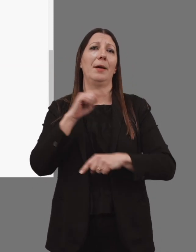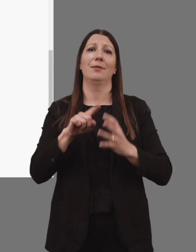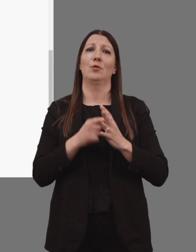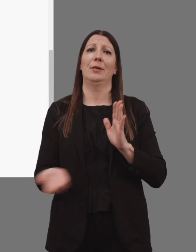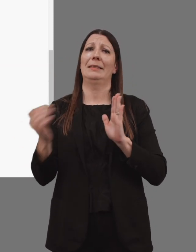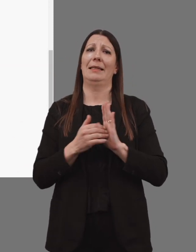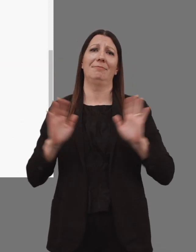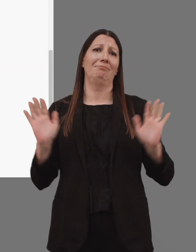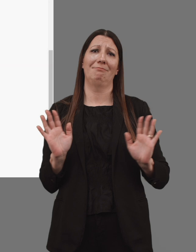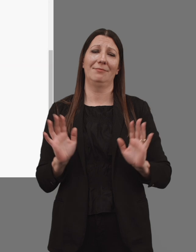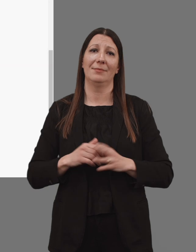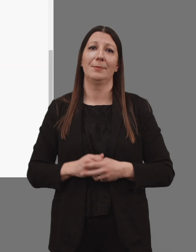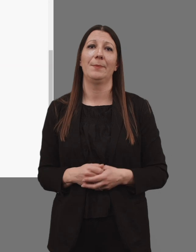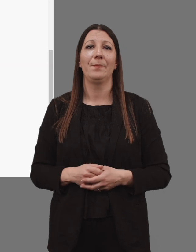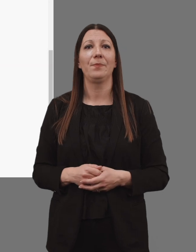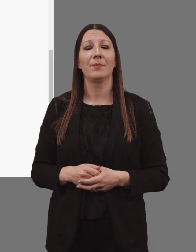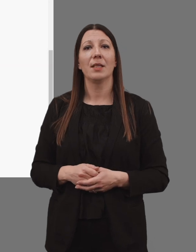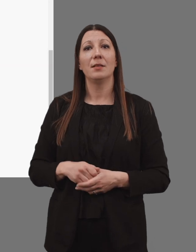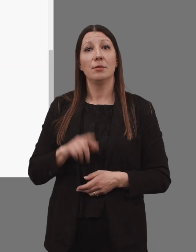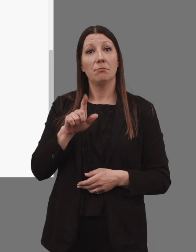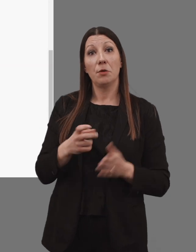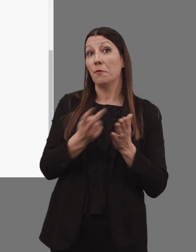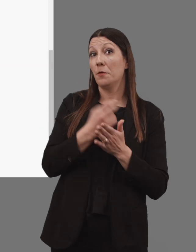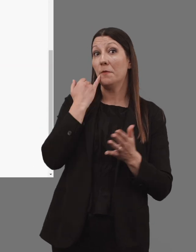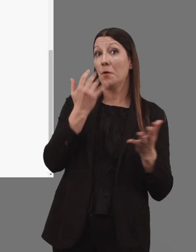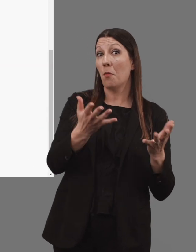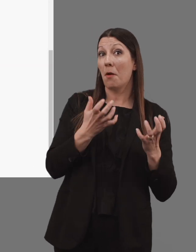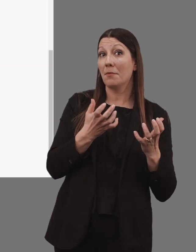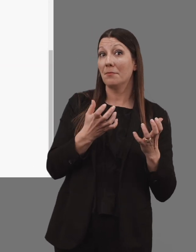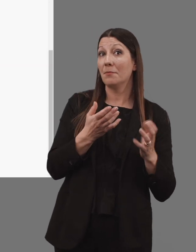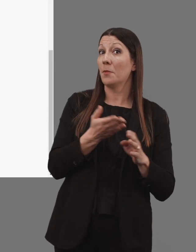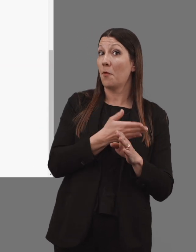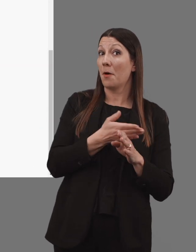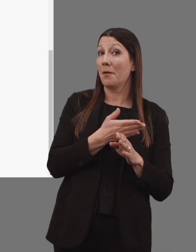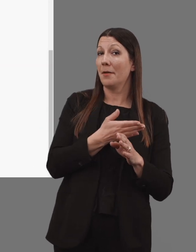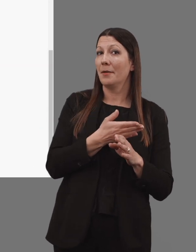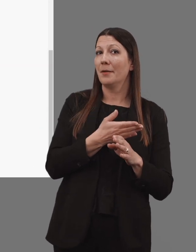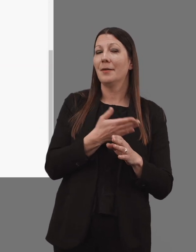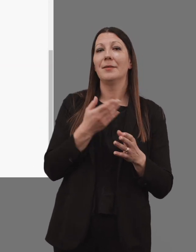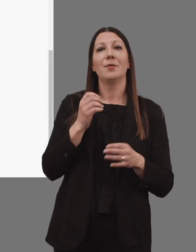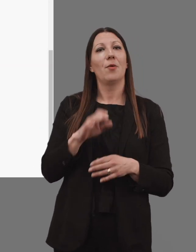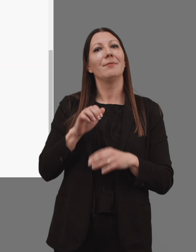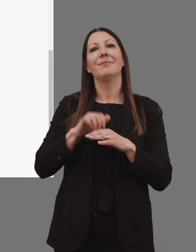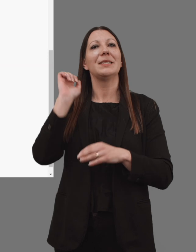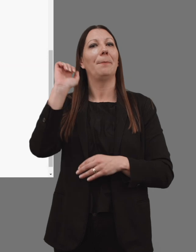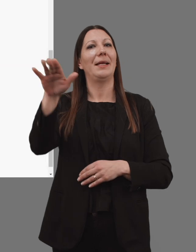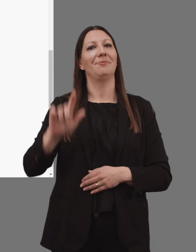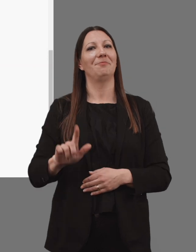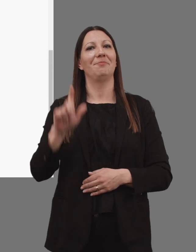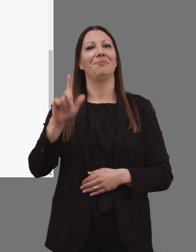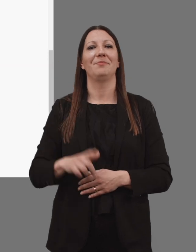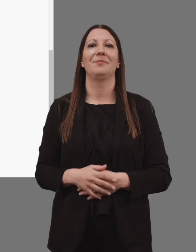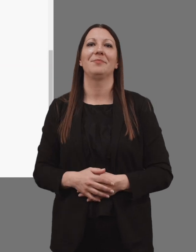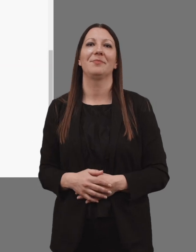So you can click here to preview your application before submitting. and then you can submit the application